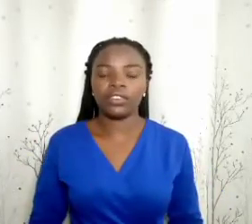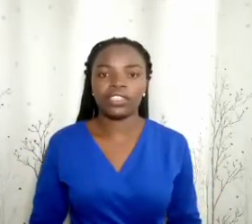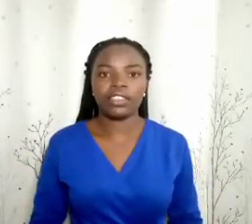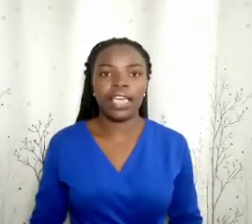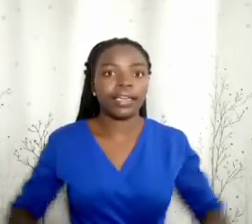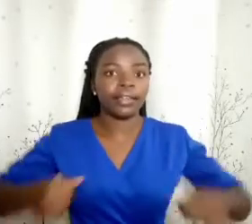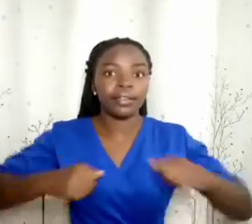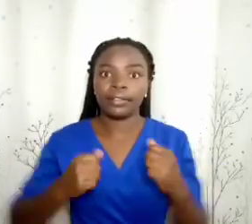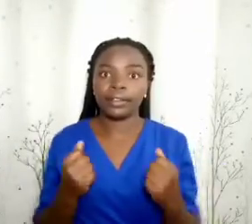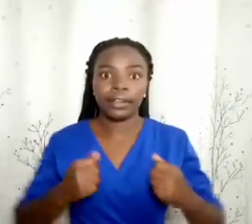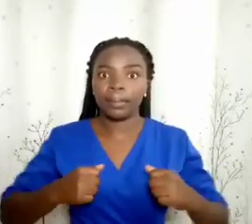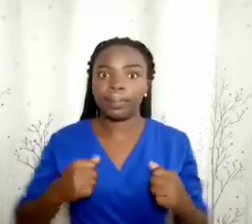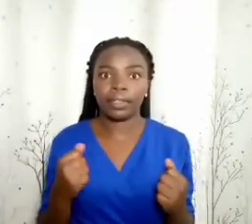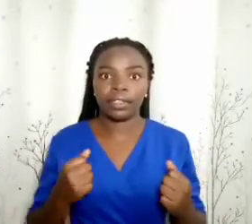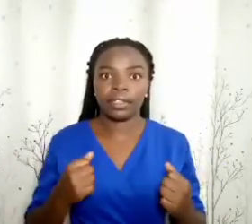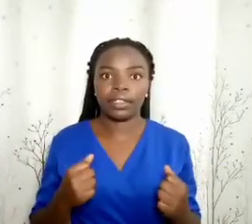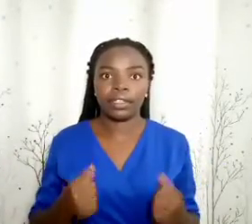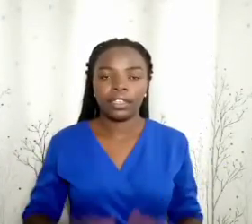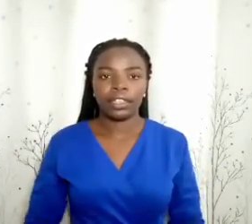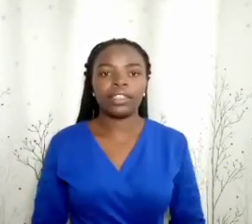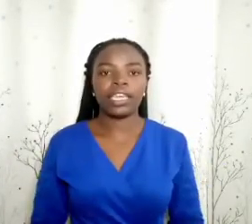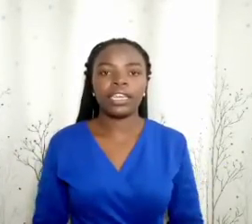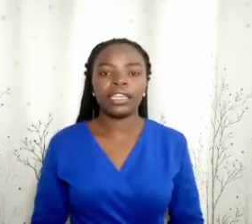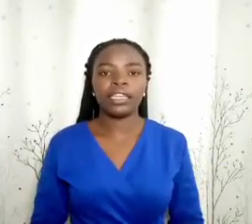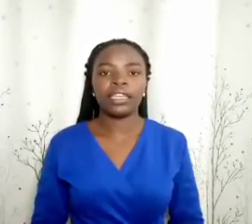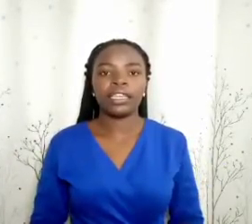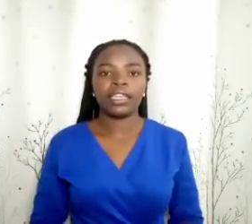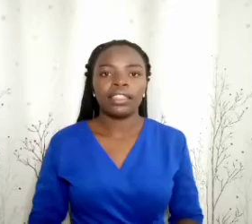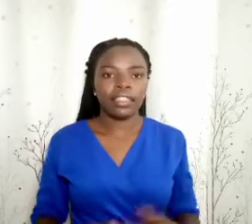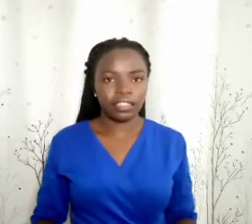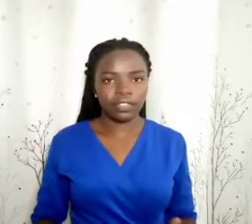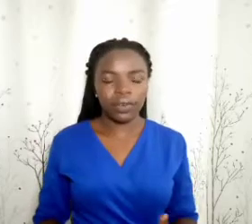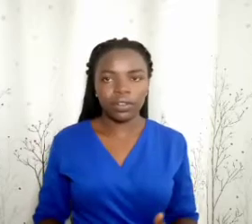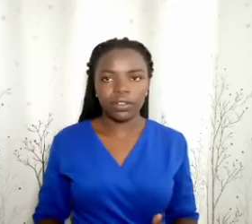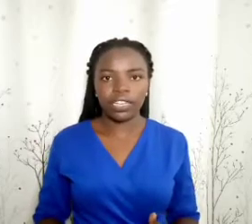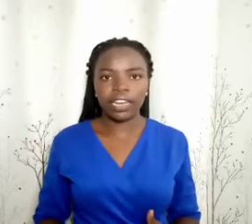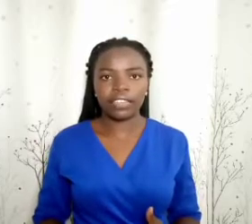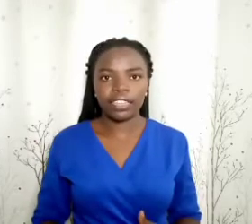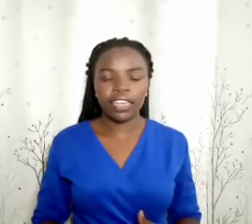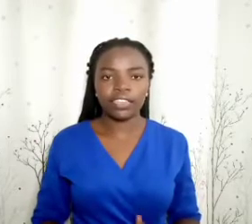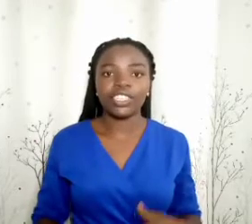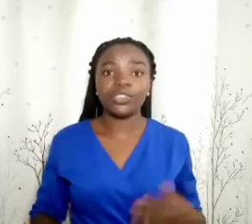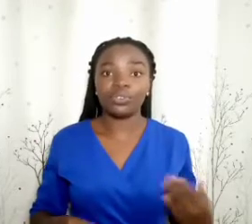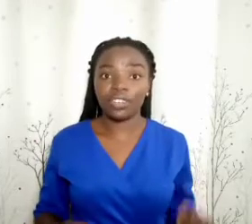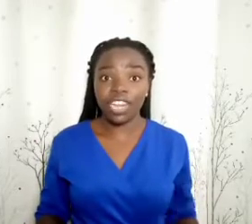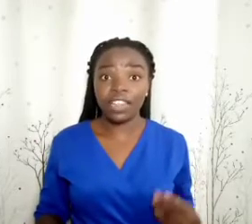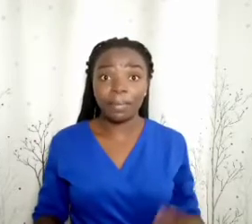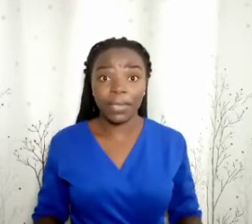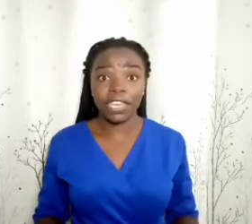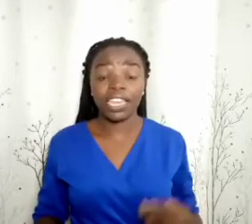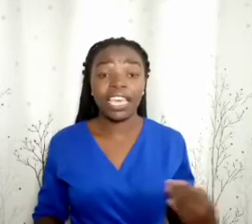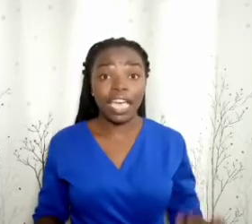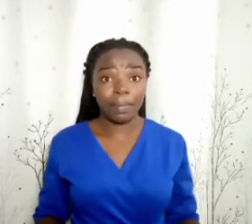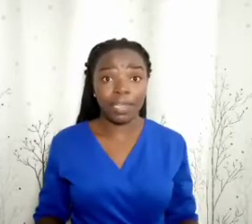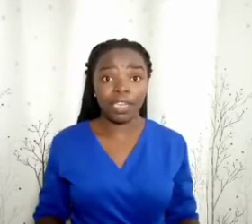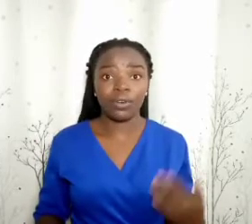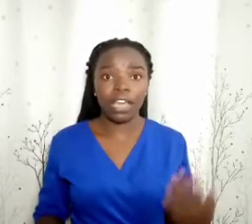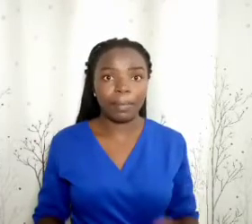just like happy, then the receiver will not understand you really mean happy or